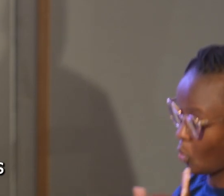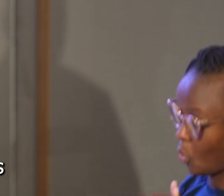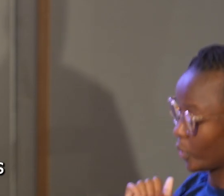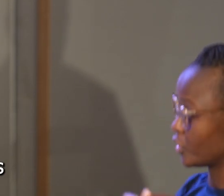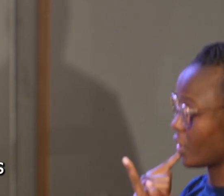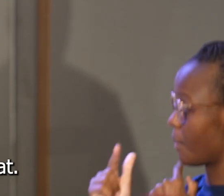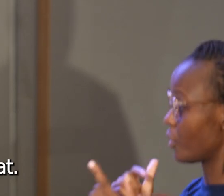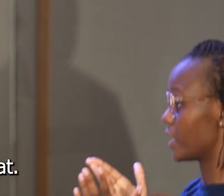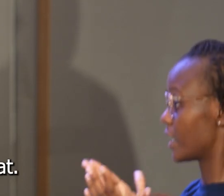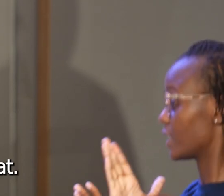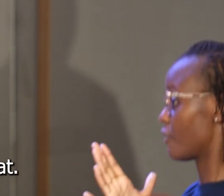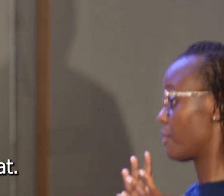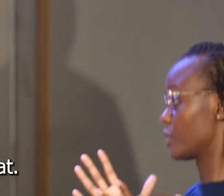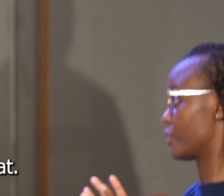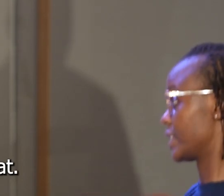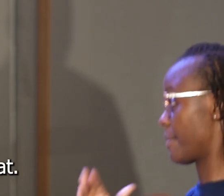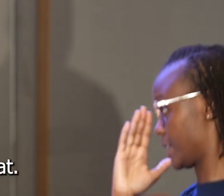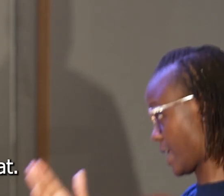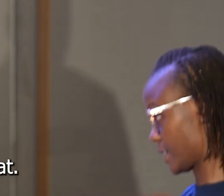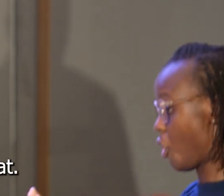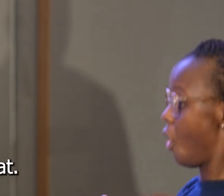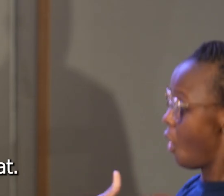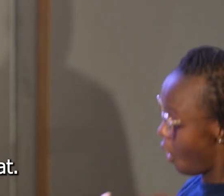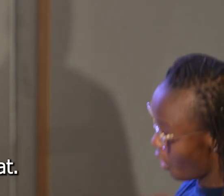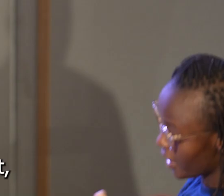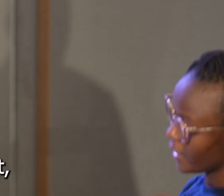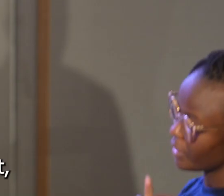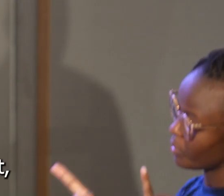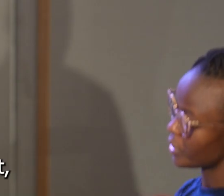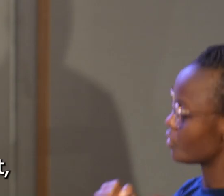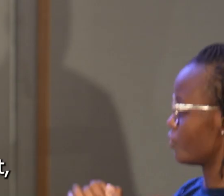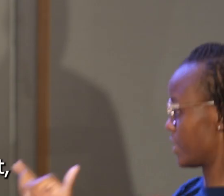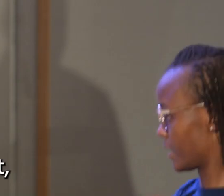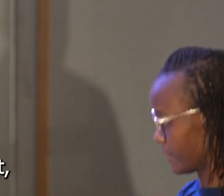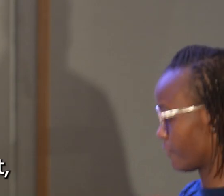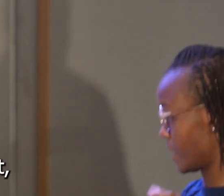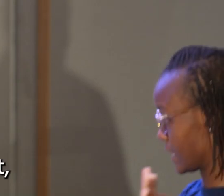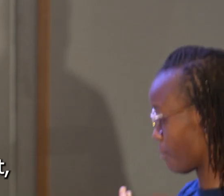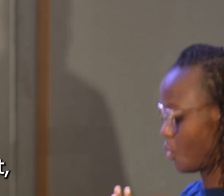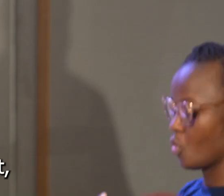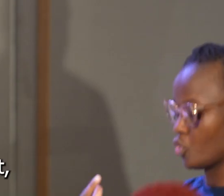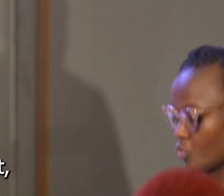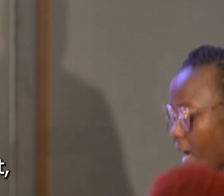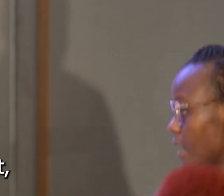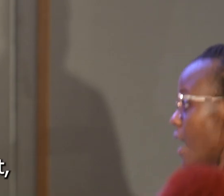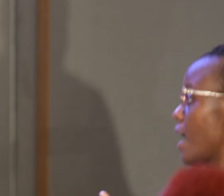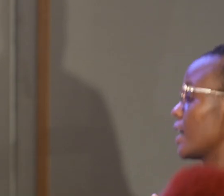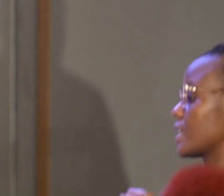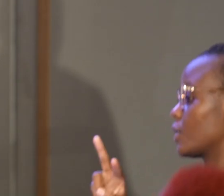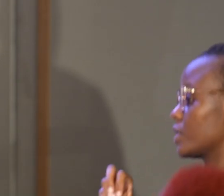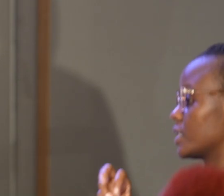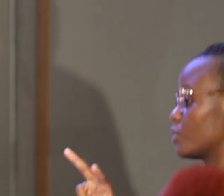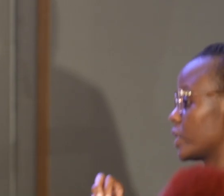persons with disabilities directly, or are in the process of doing that. So Uganda, for instance, has a 2020